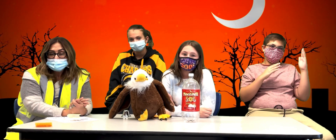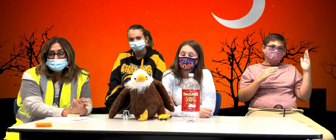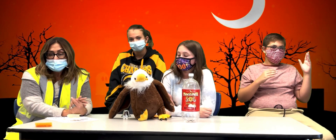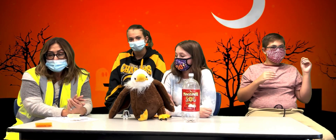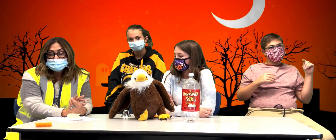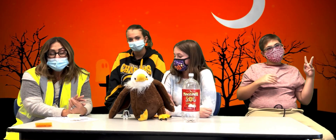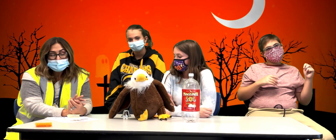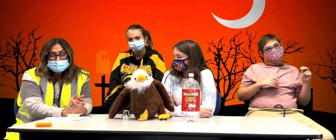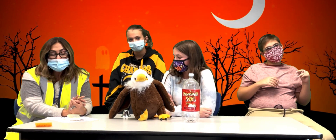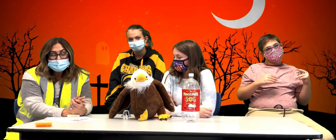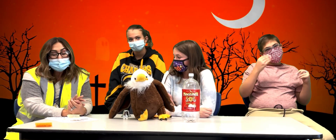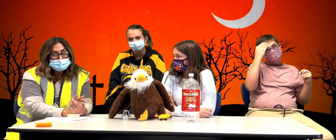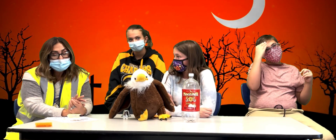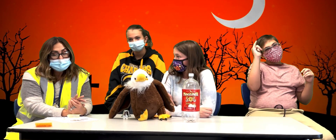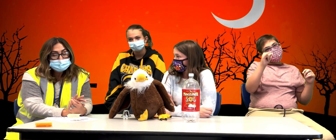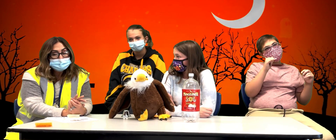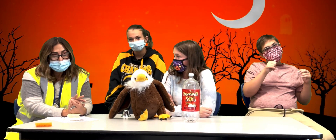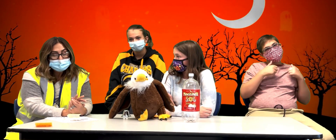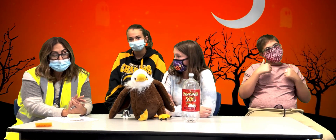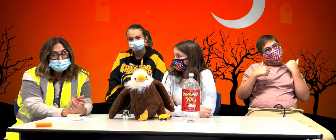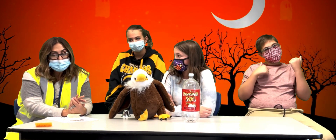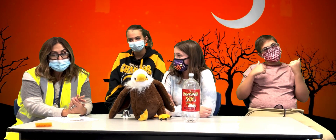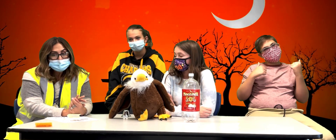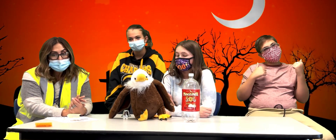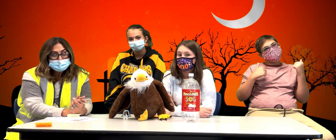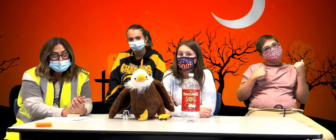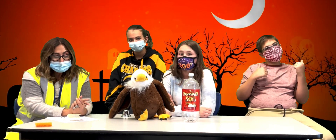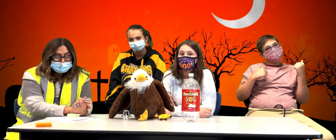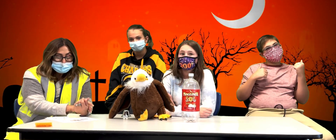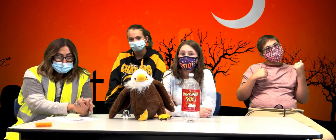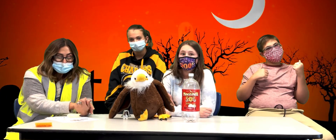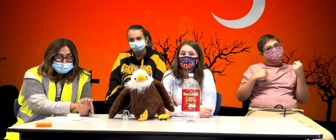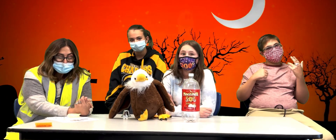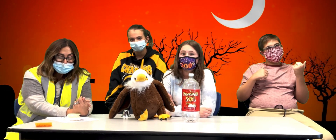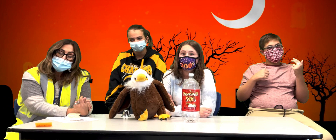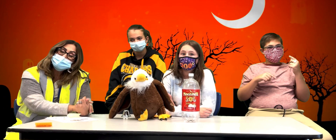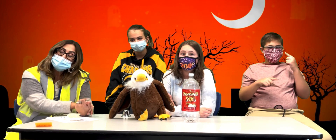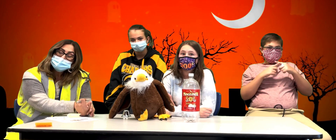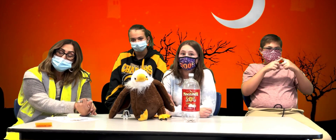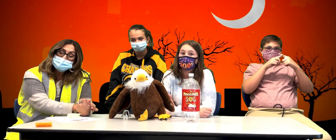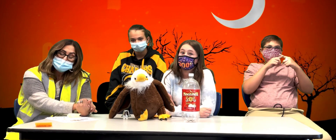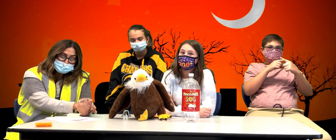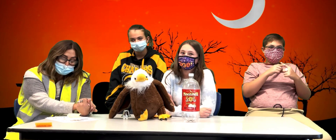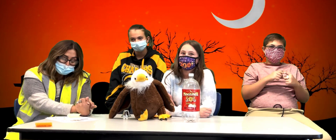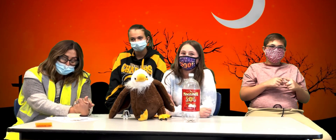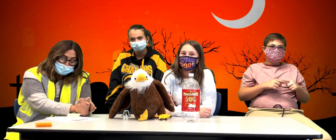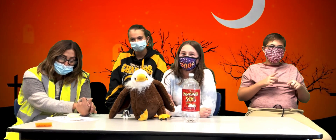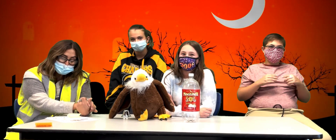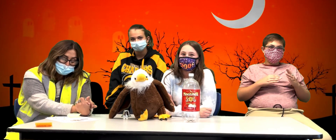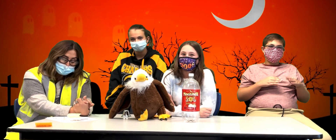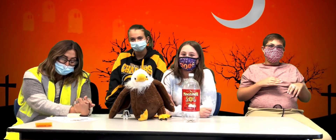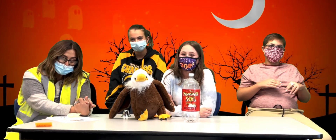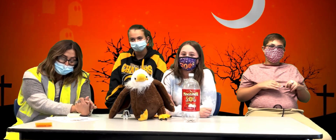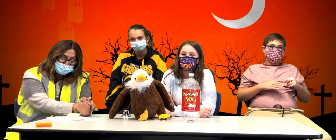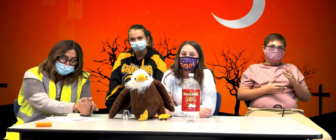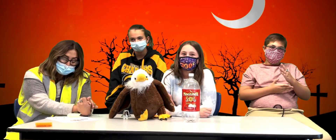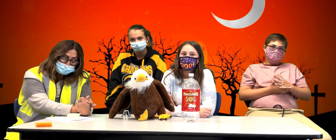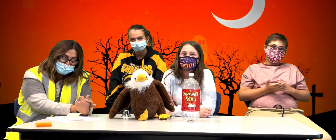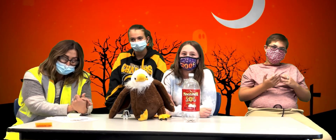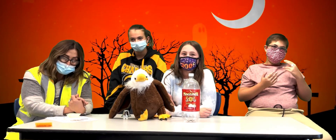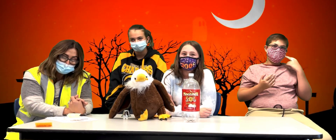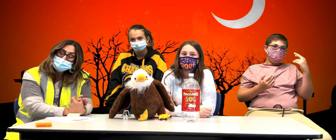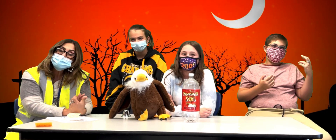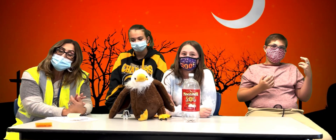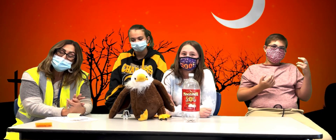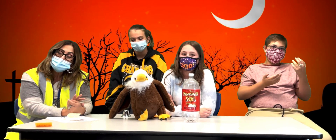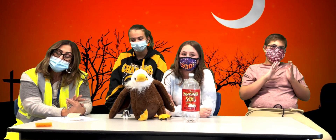this show is rated 13 plus. So some of you have been allowed by your parents to watch